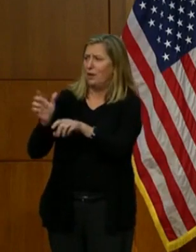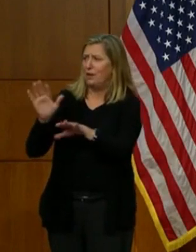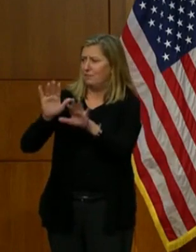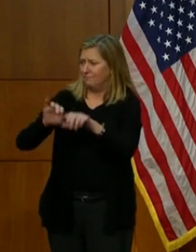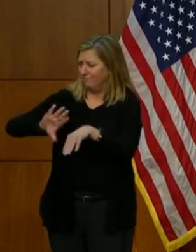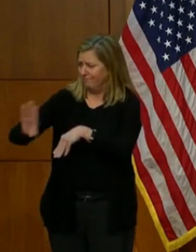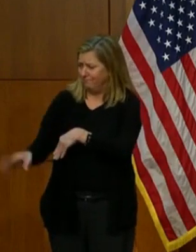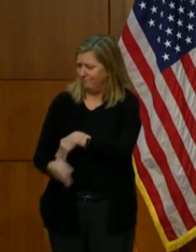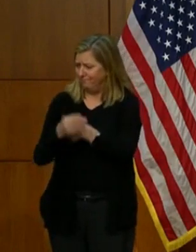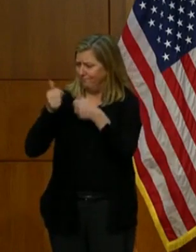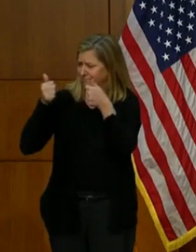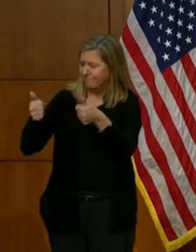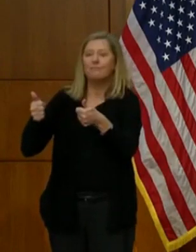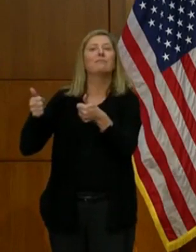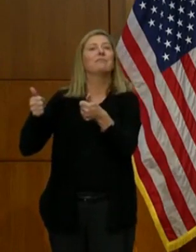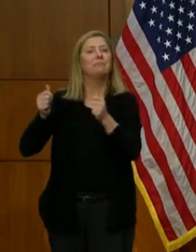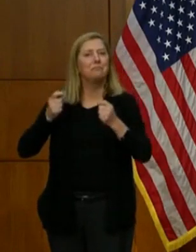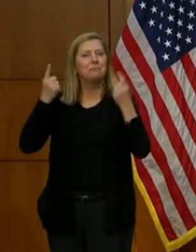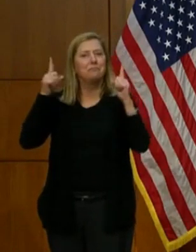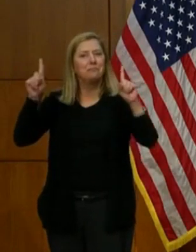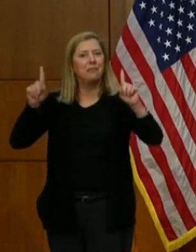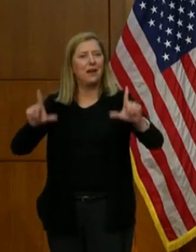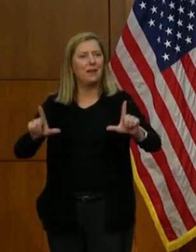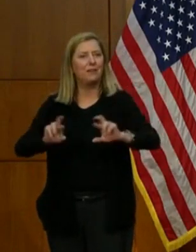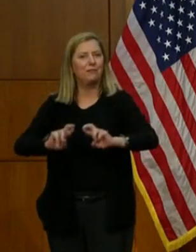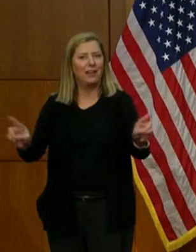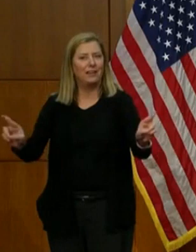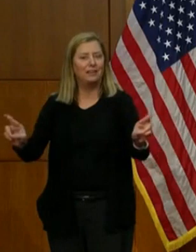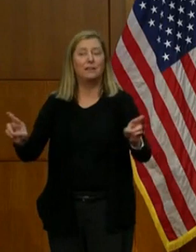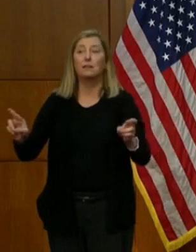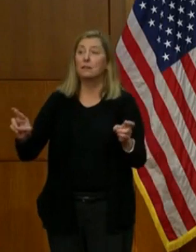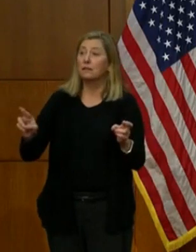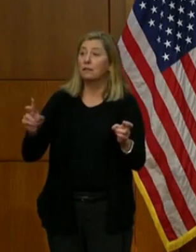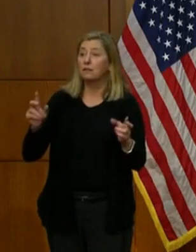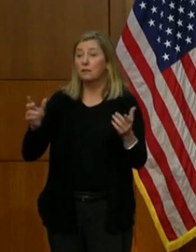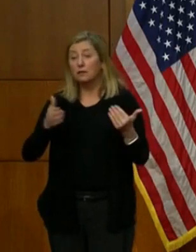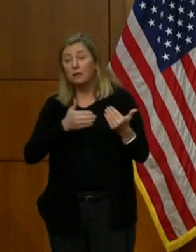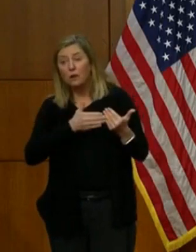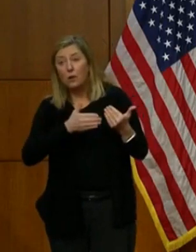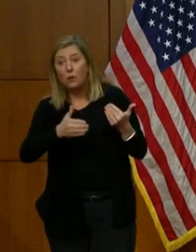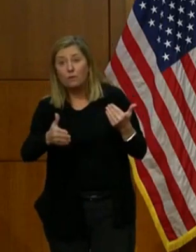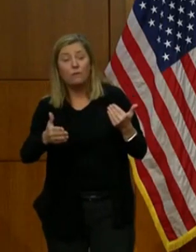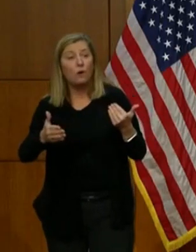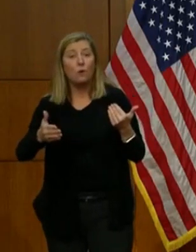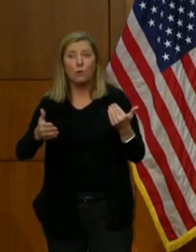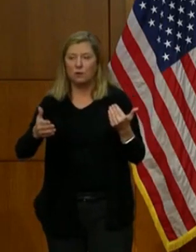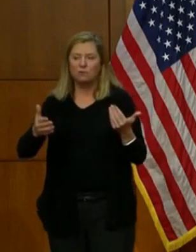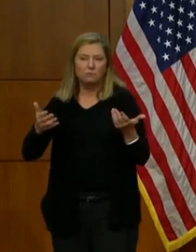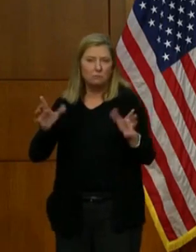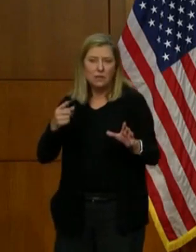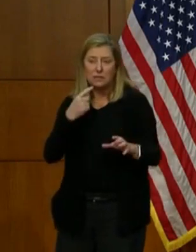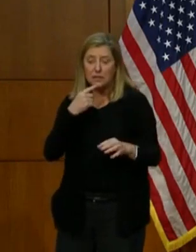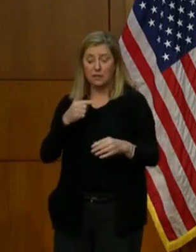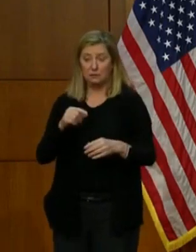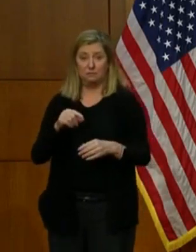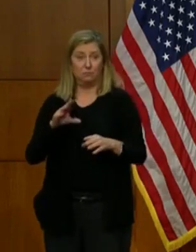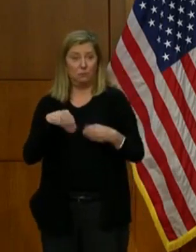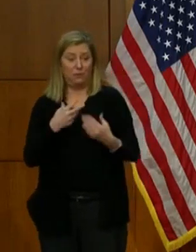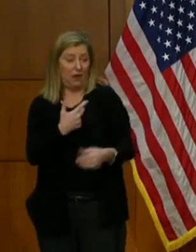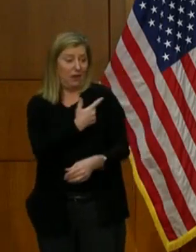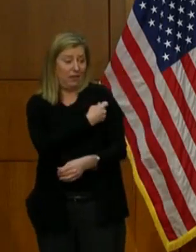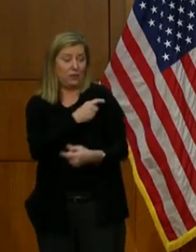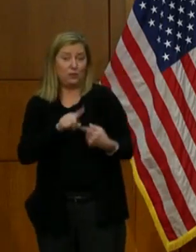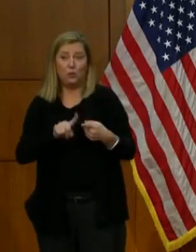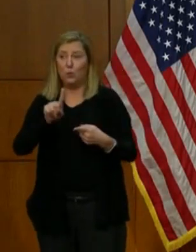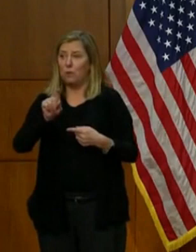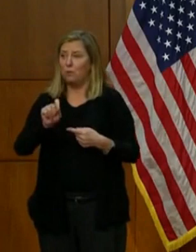and I'm just pleased that it's available now. And I think as we move forward, I said we've vaccinated 1.4 million in